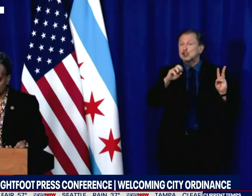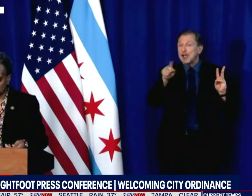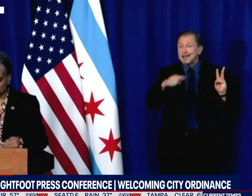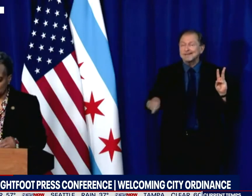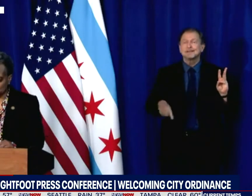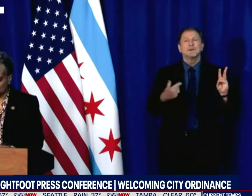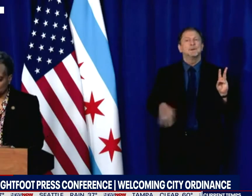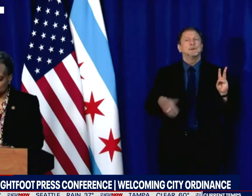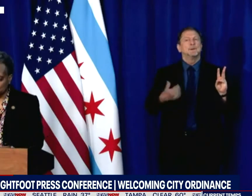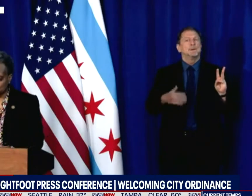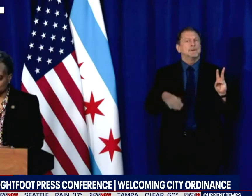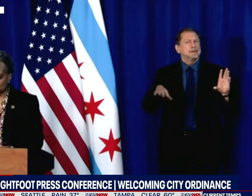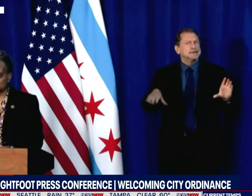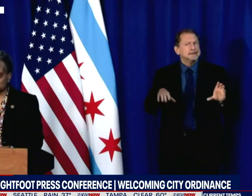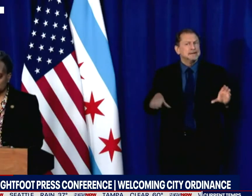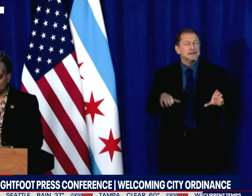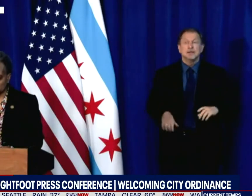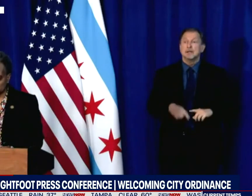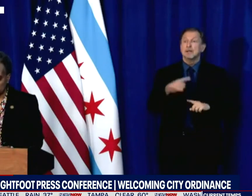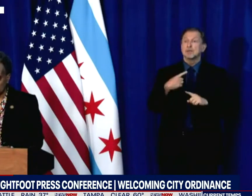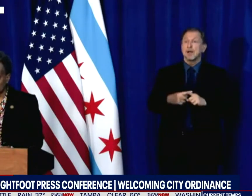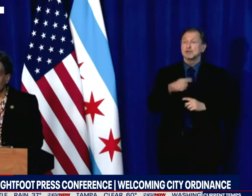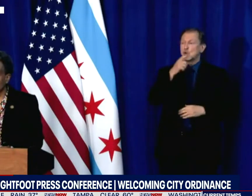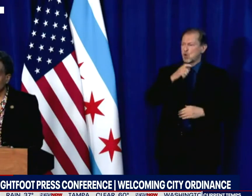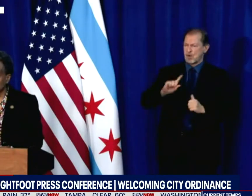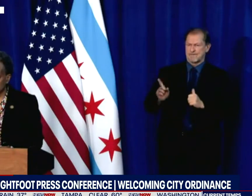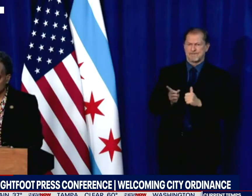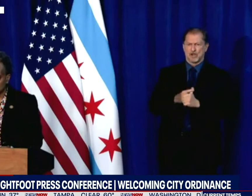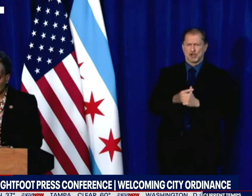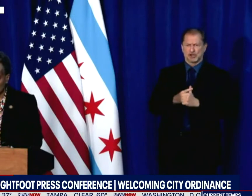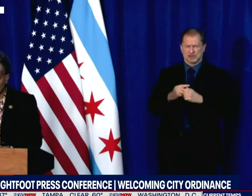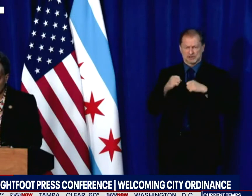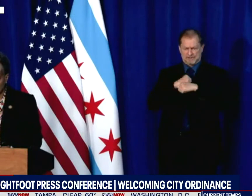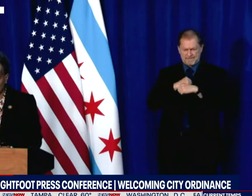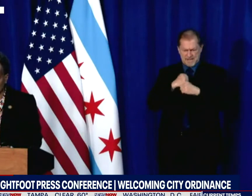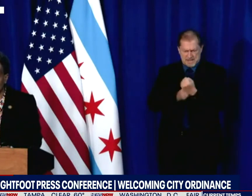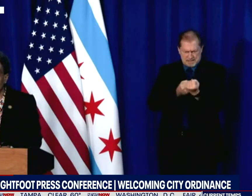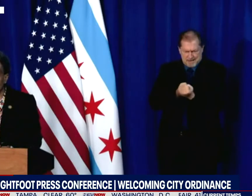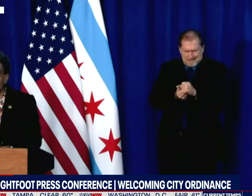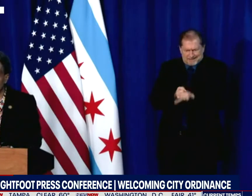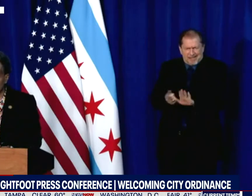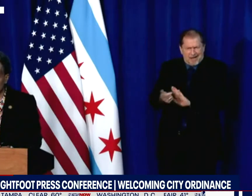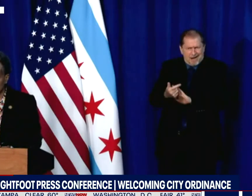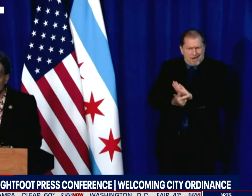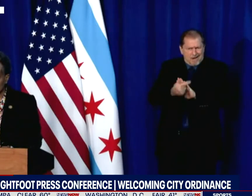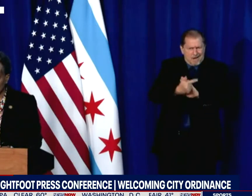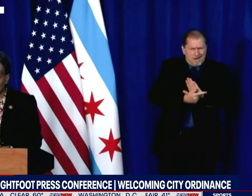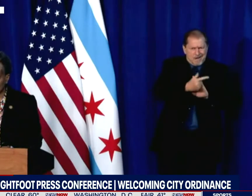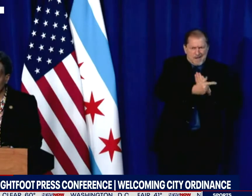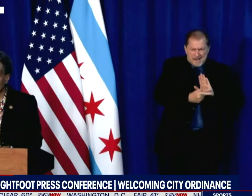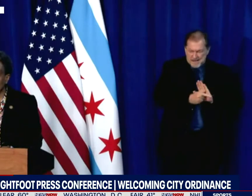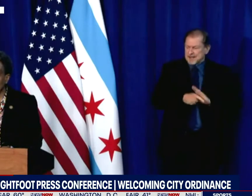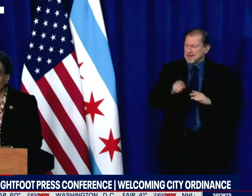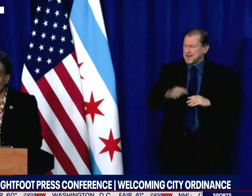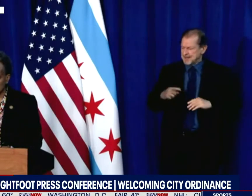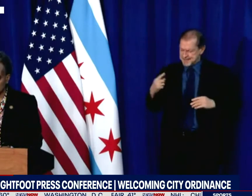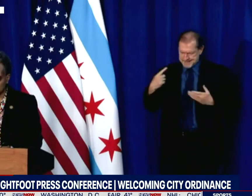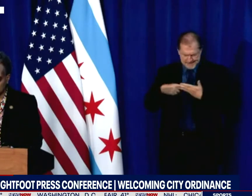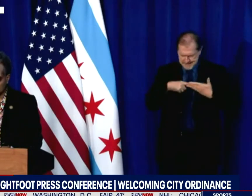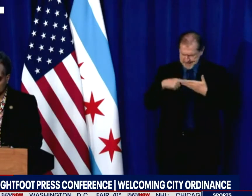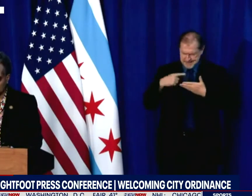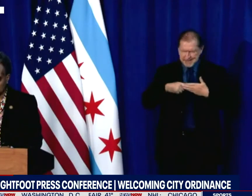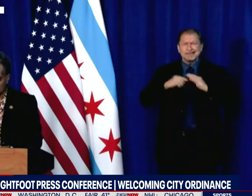A debt of gratitude is also owed to the original sponsors of this updated welcoming city ordinance who formally started the process that we are